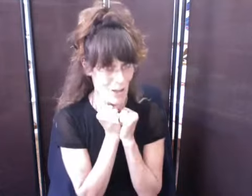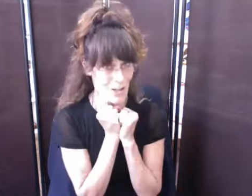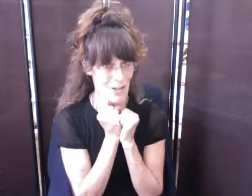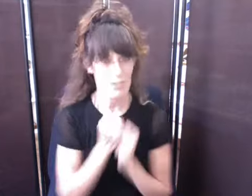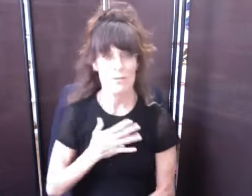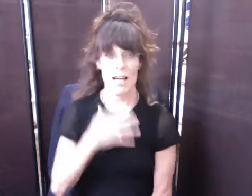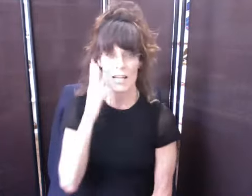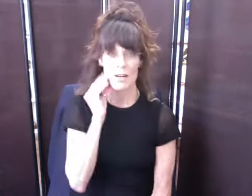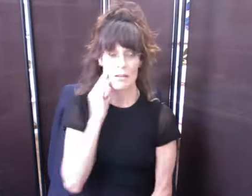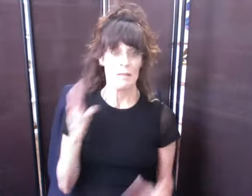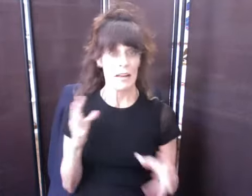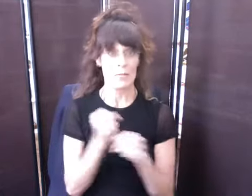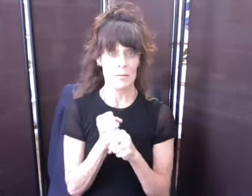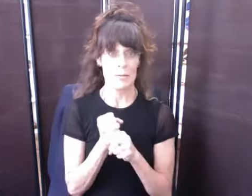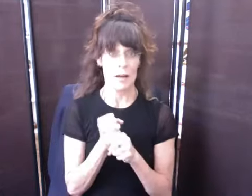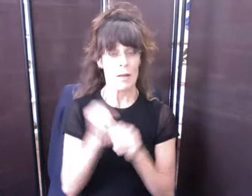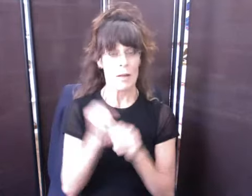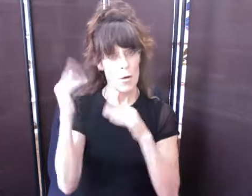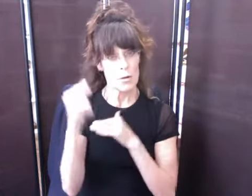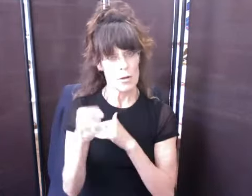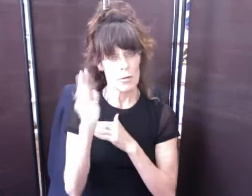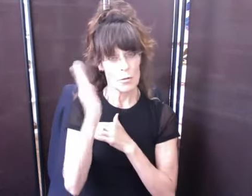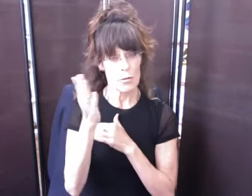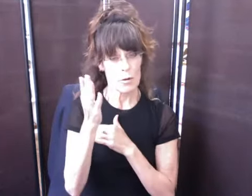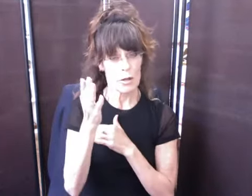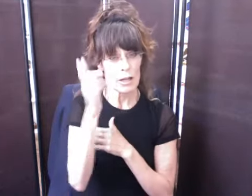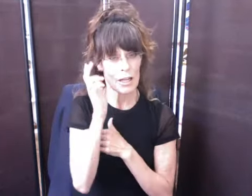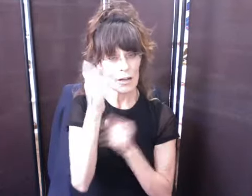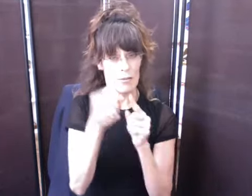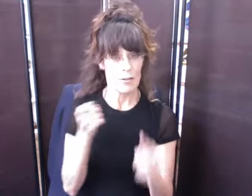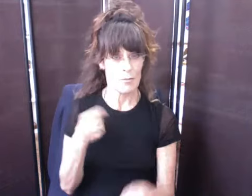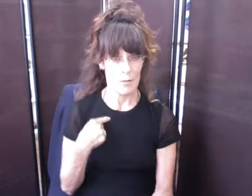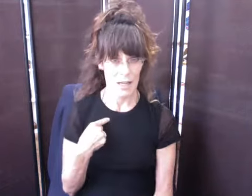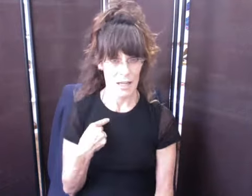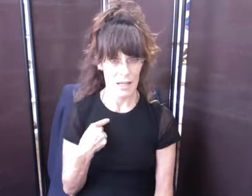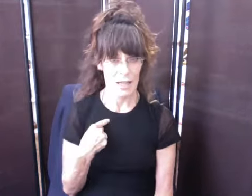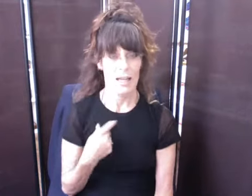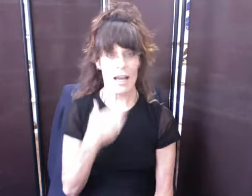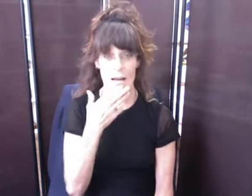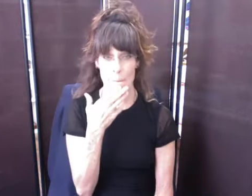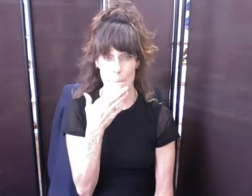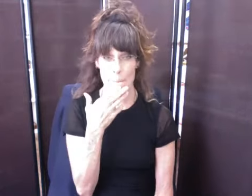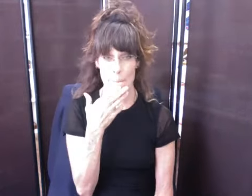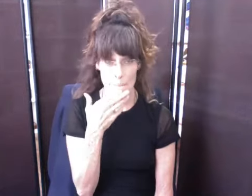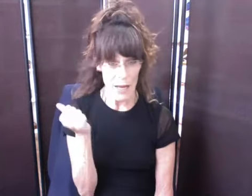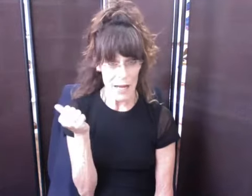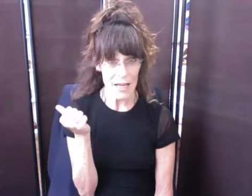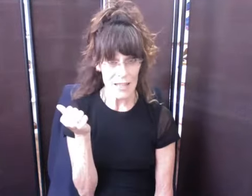nutshell, that's what I'm hoping you will hear tonight. Not that I've done anything, because at very best, out of